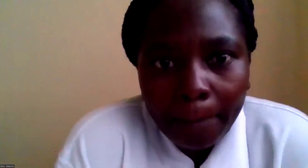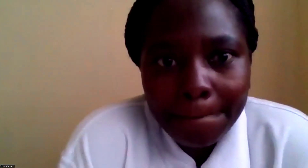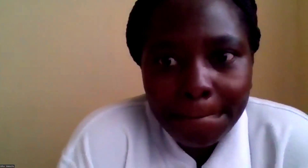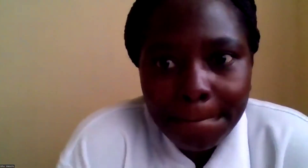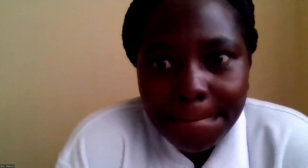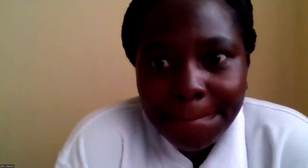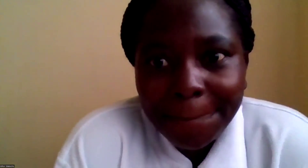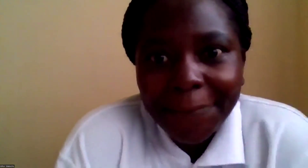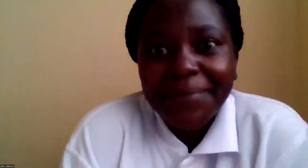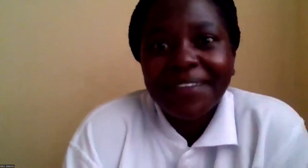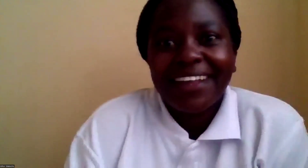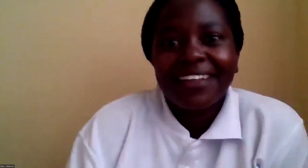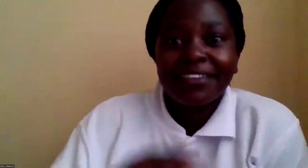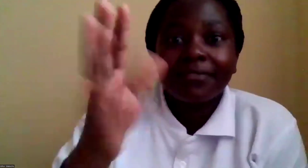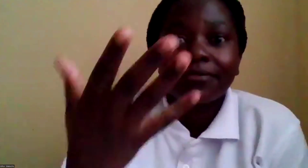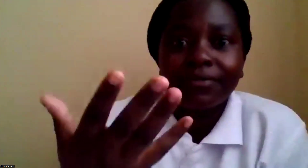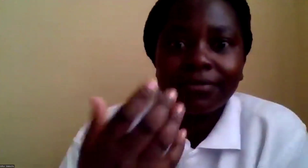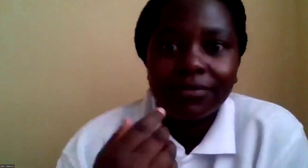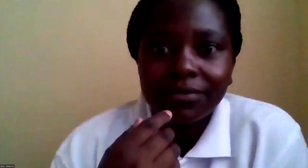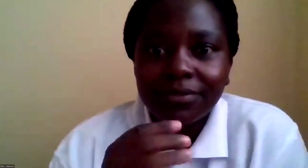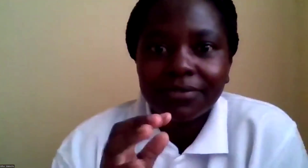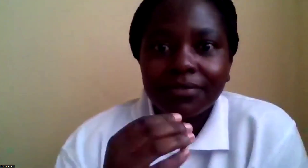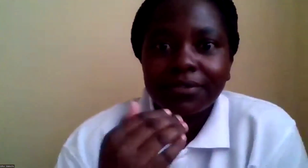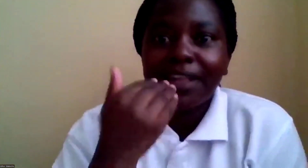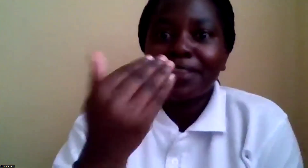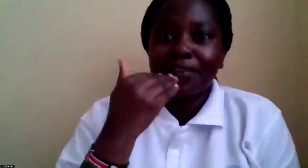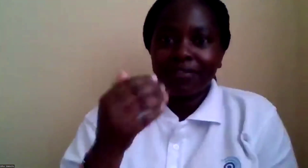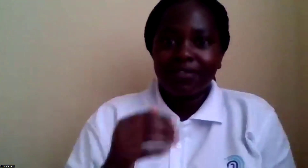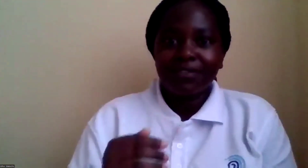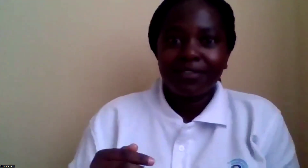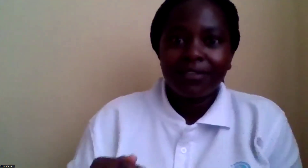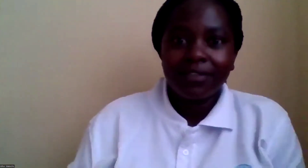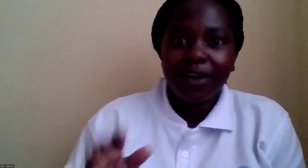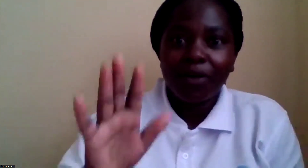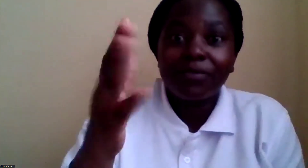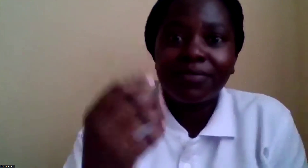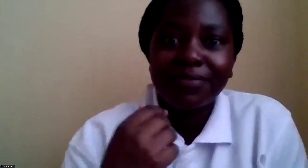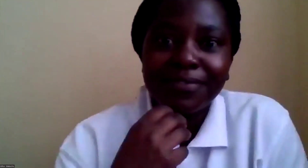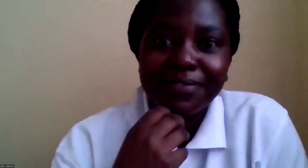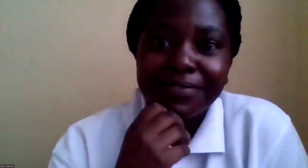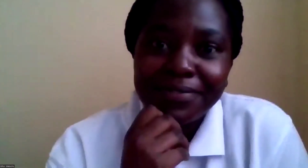Thank you so much for all your questions. This has been so fun for me.